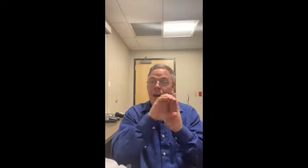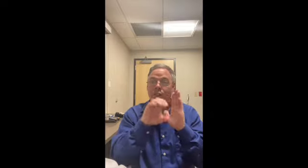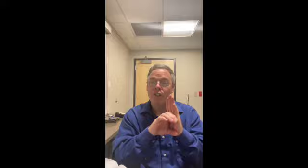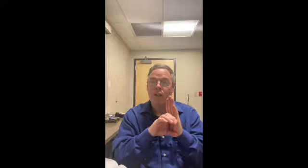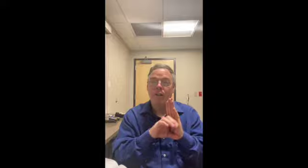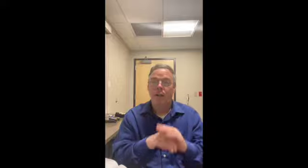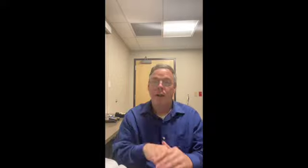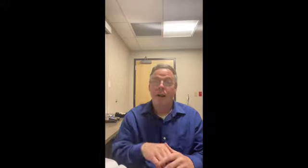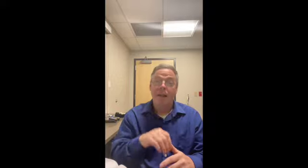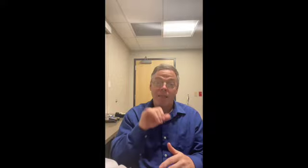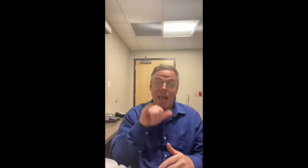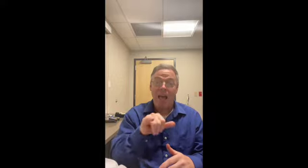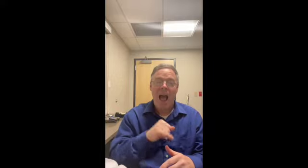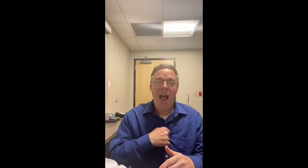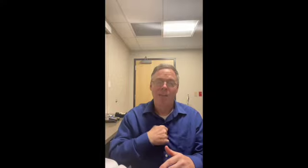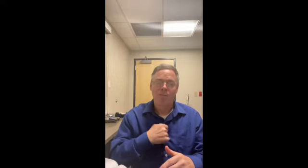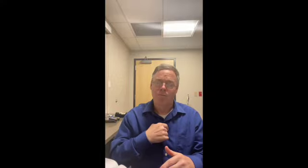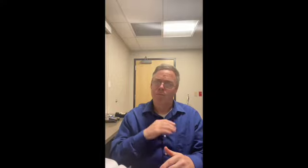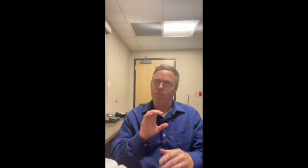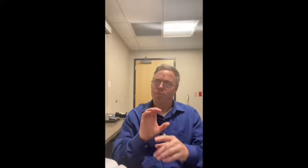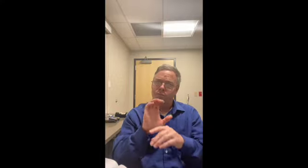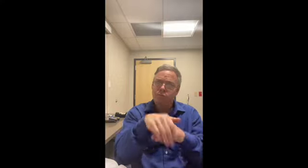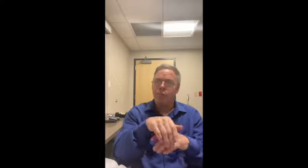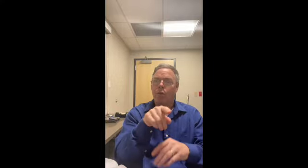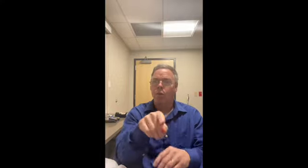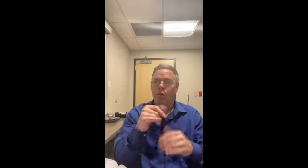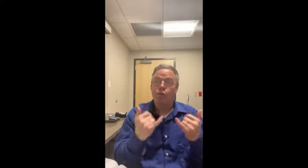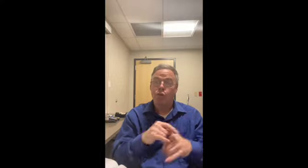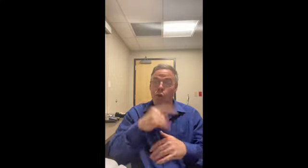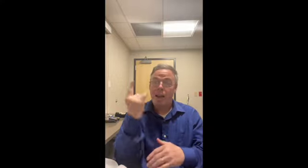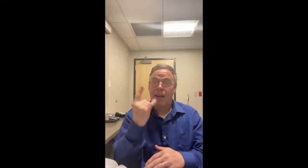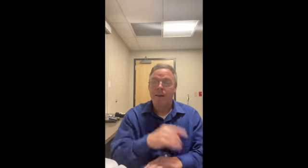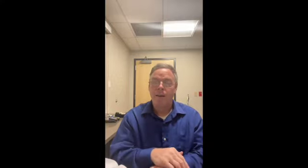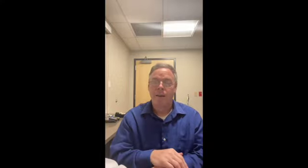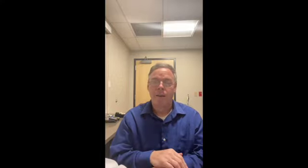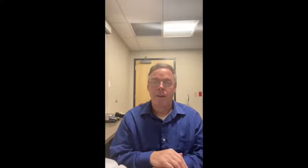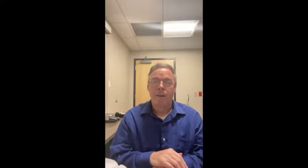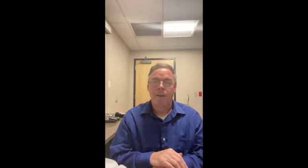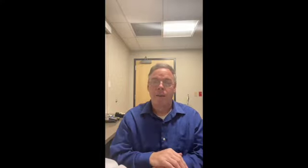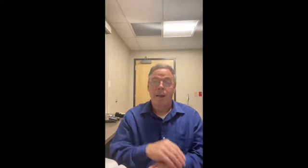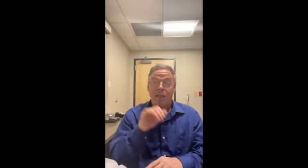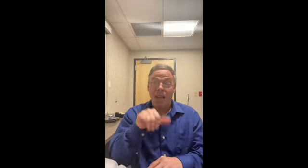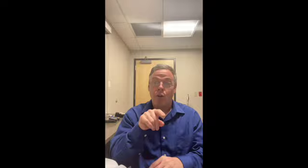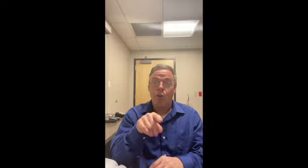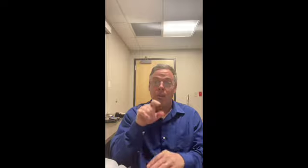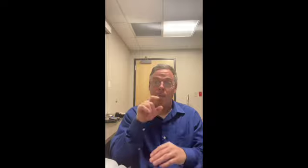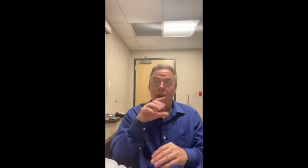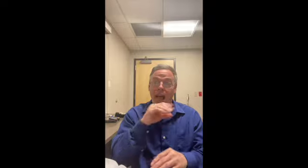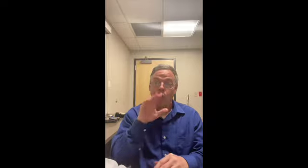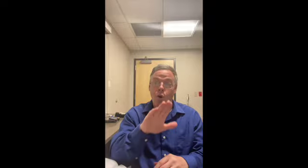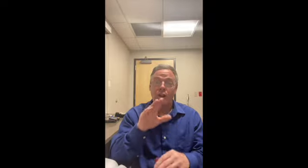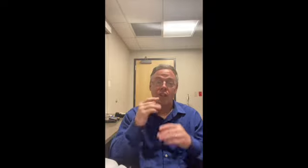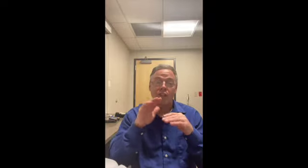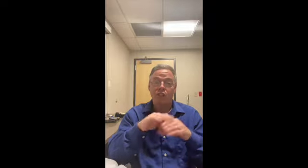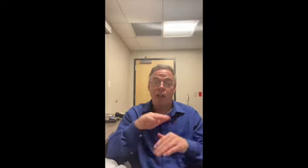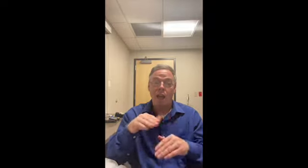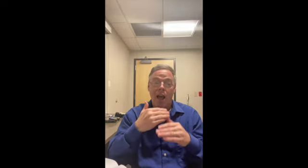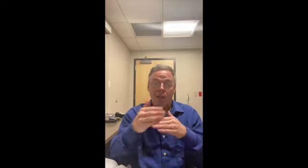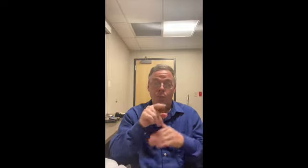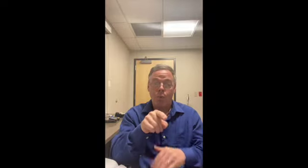today, that you and your children after you may prosper,